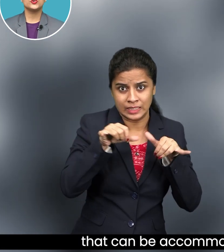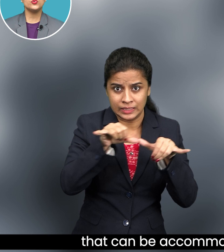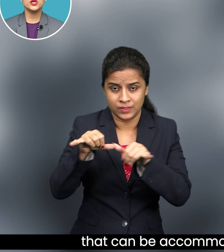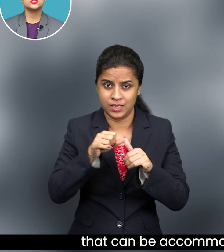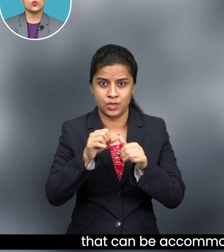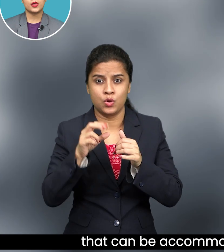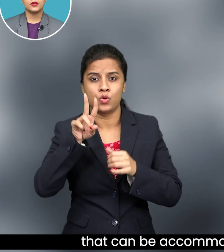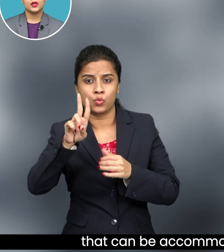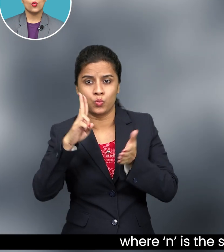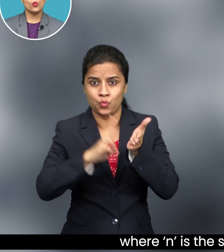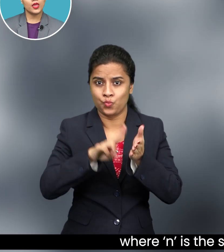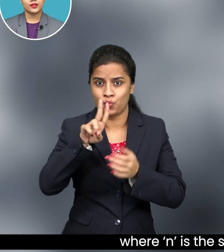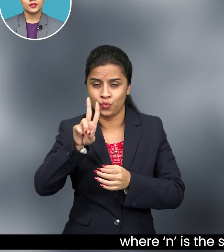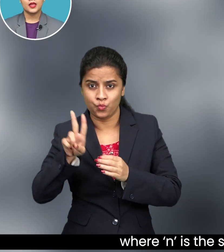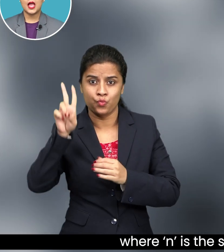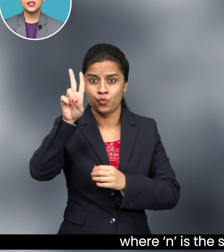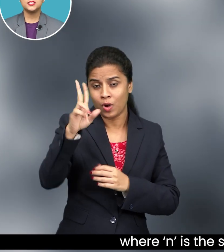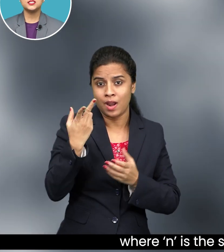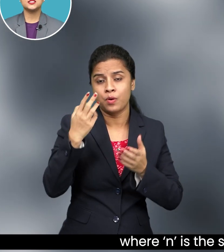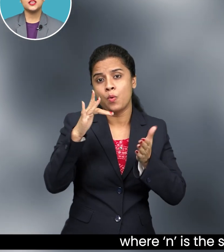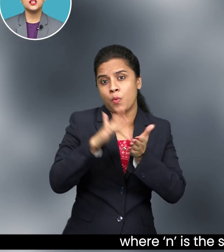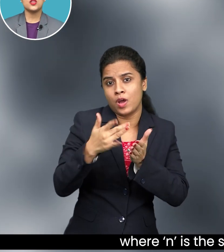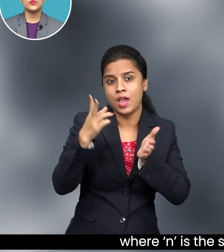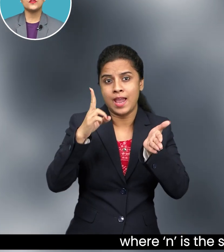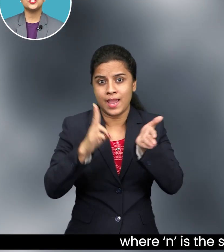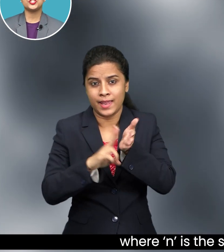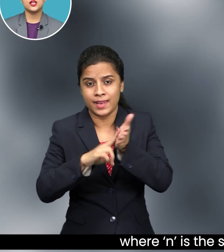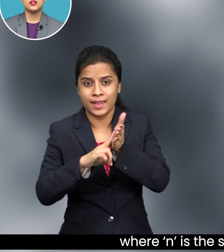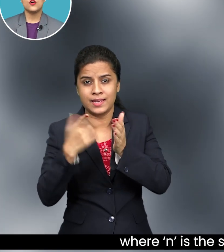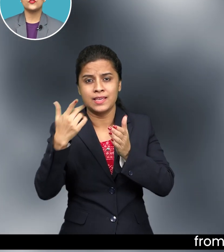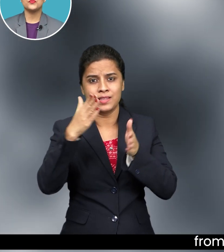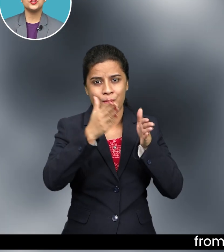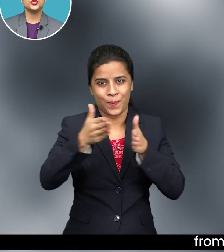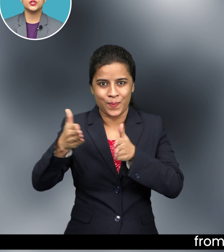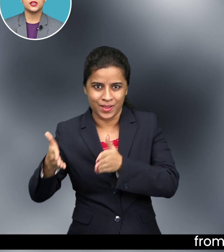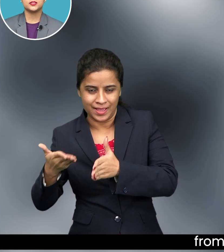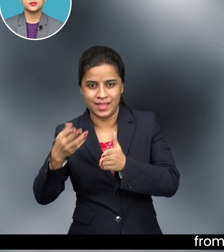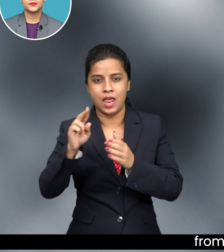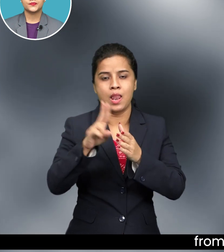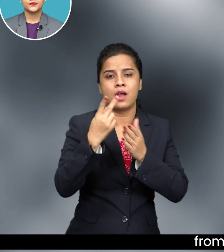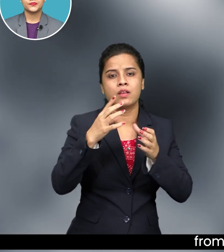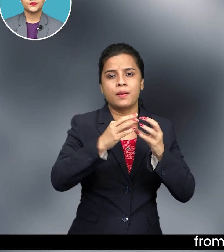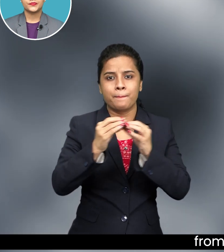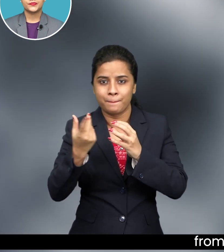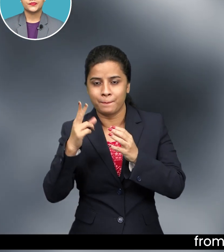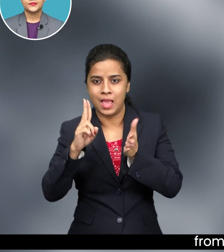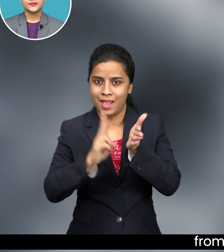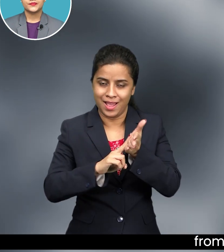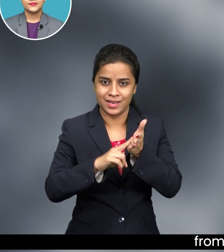to 2n square, where n is the serial number of the shell from the nucleus.